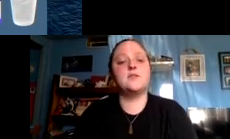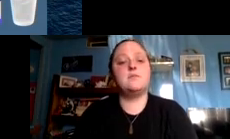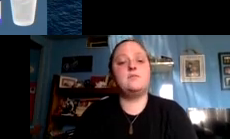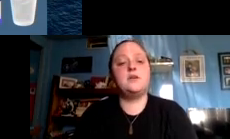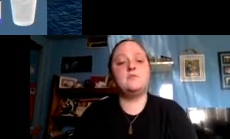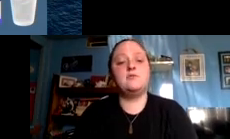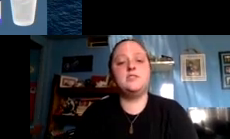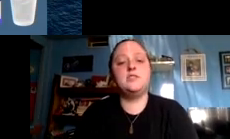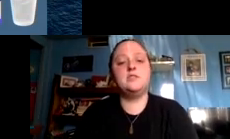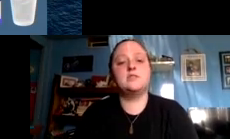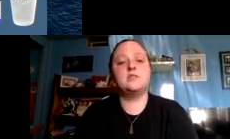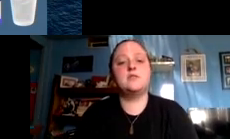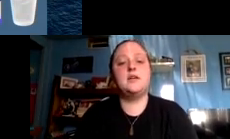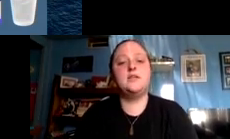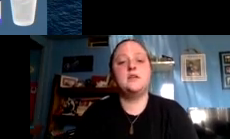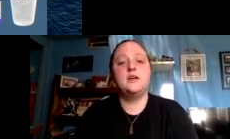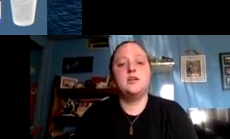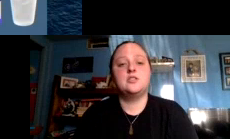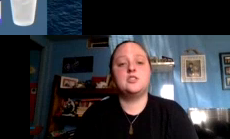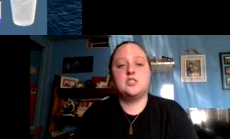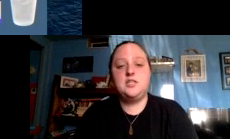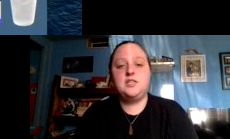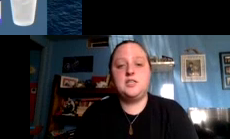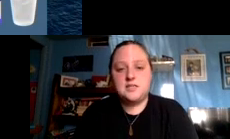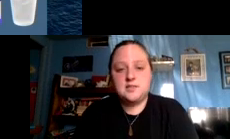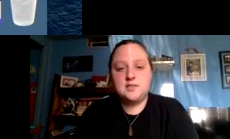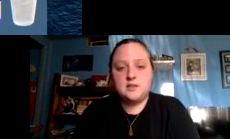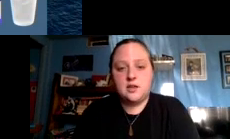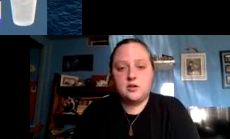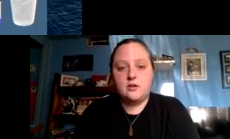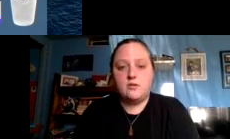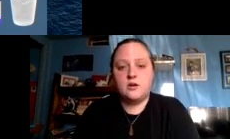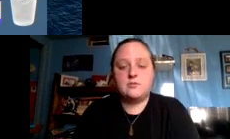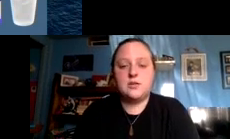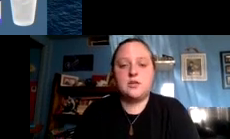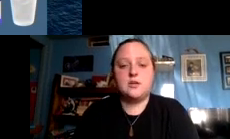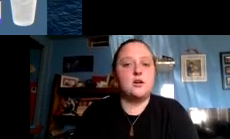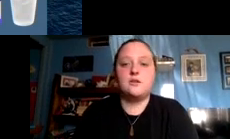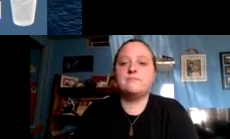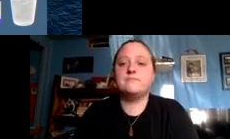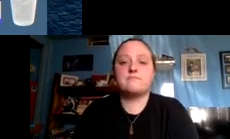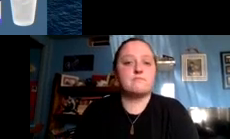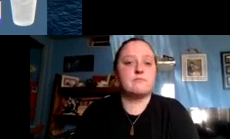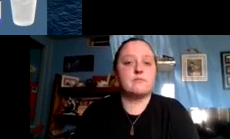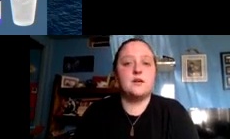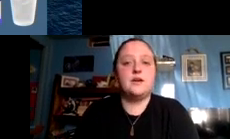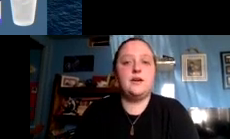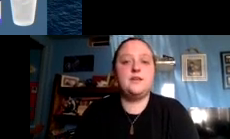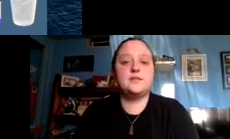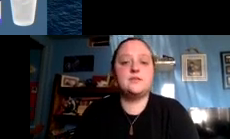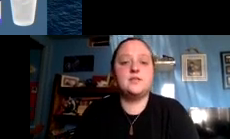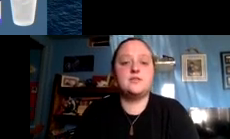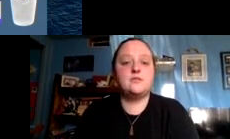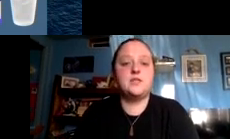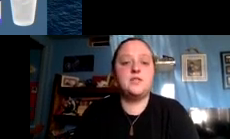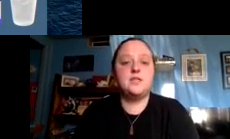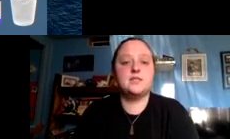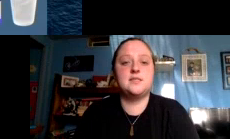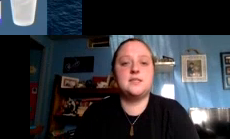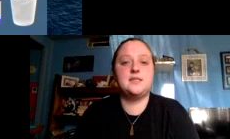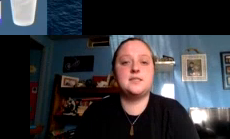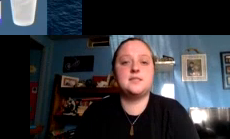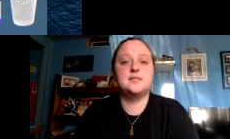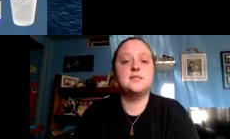tests here for memory, right, she is normal. All right, so let's go to